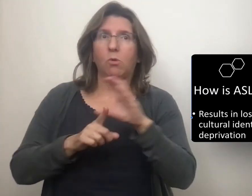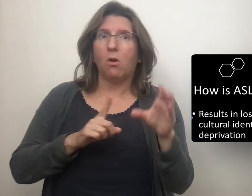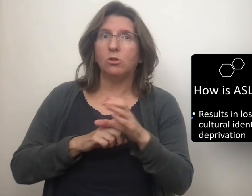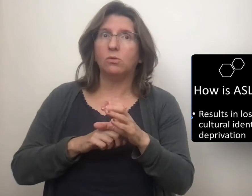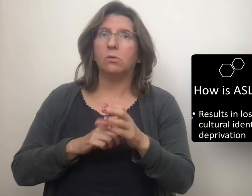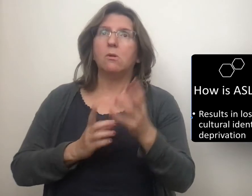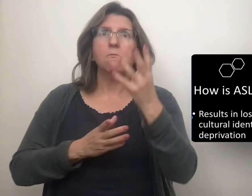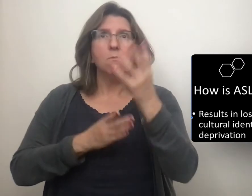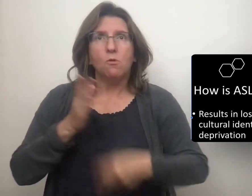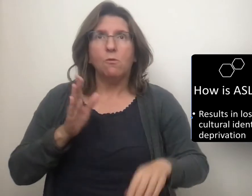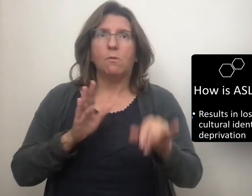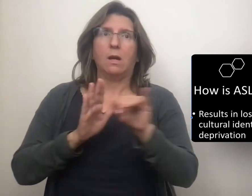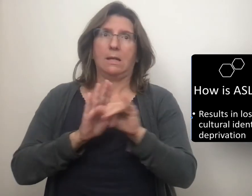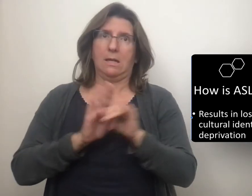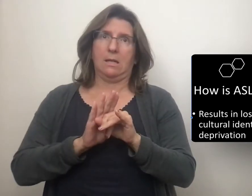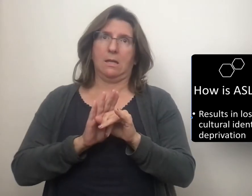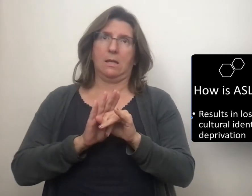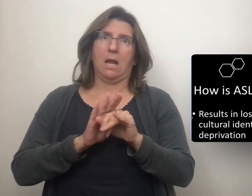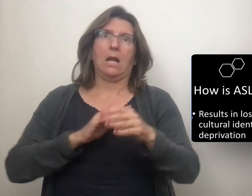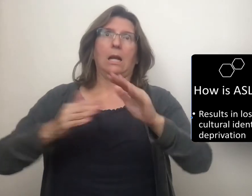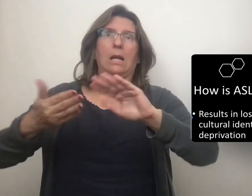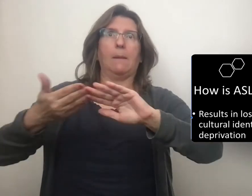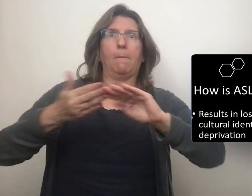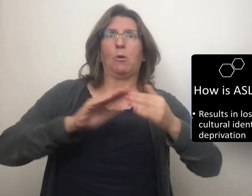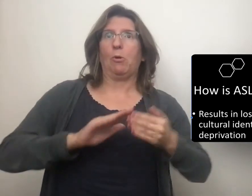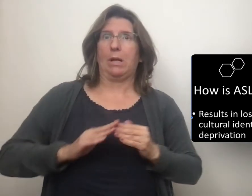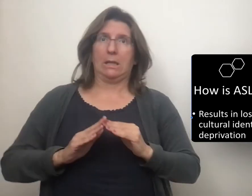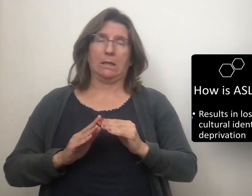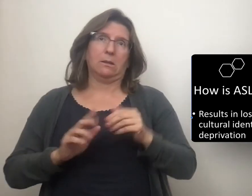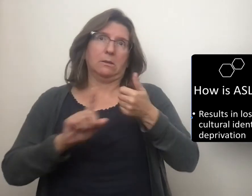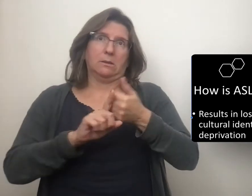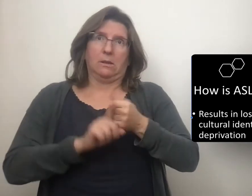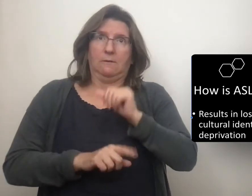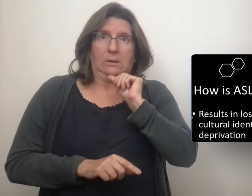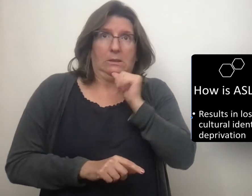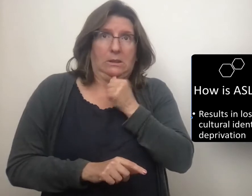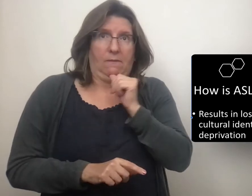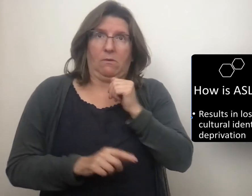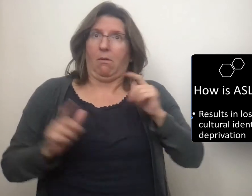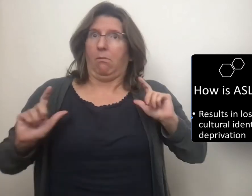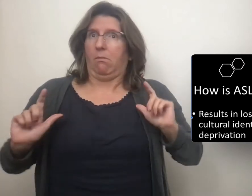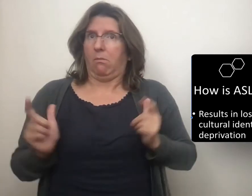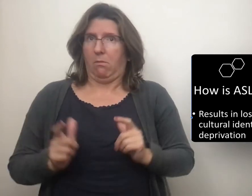or belonging. This practice has had by shrinking the deaf community.